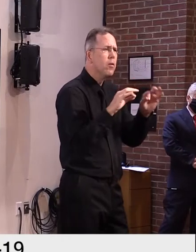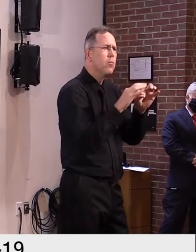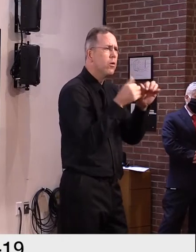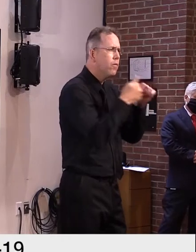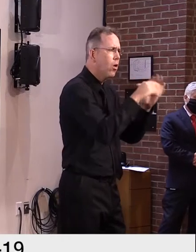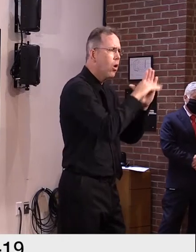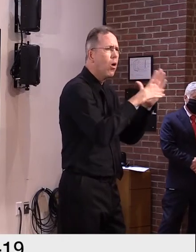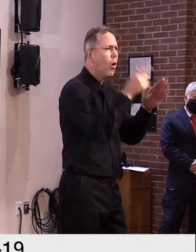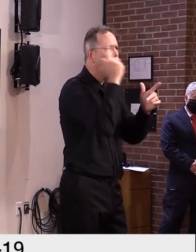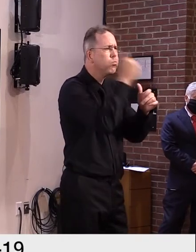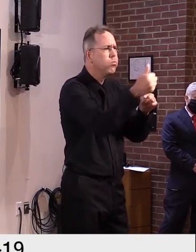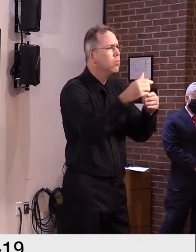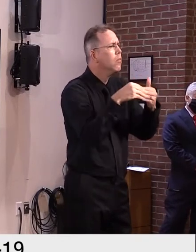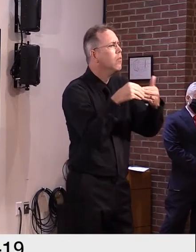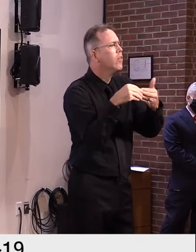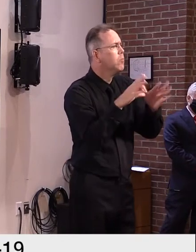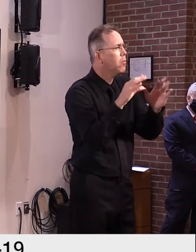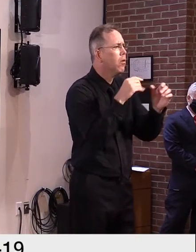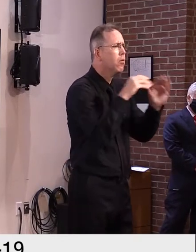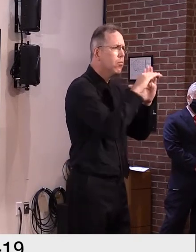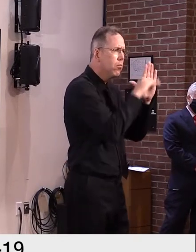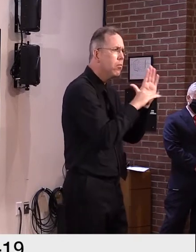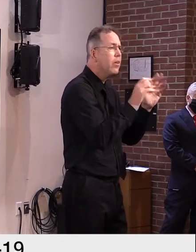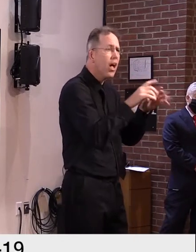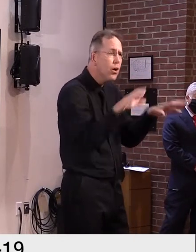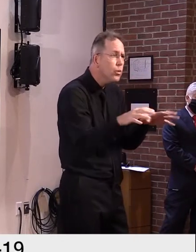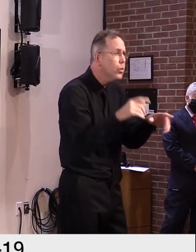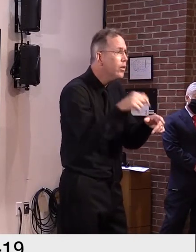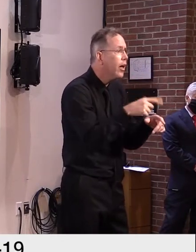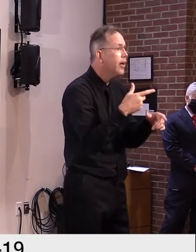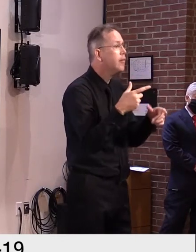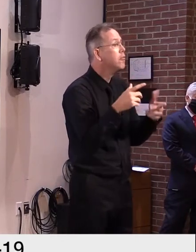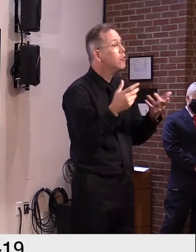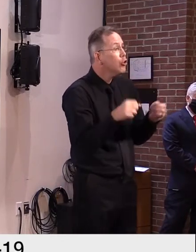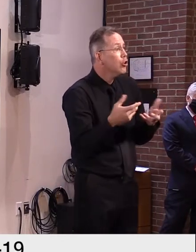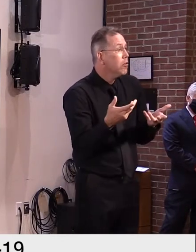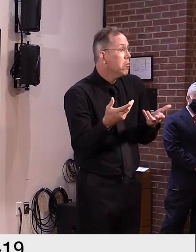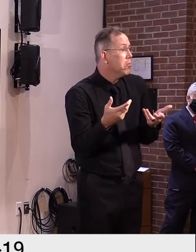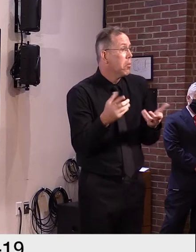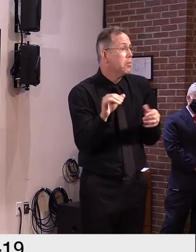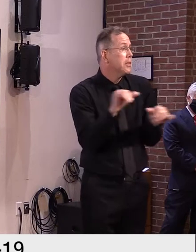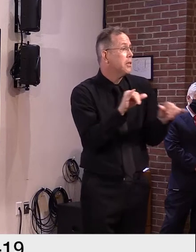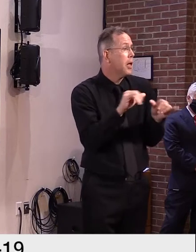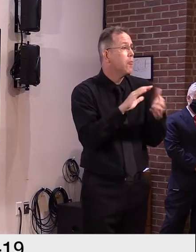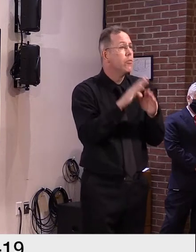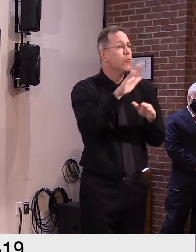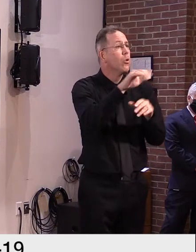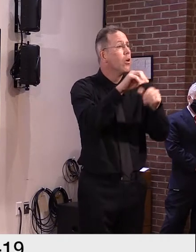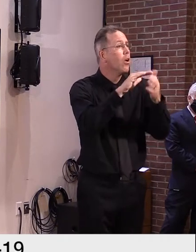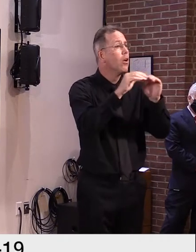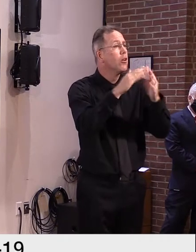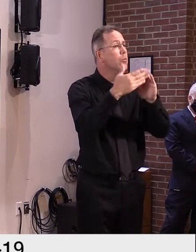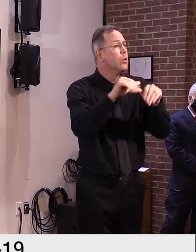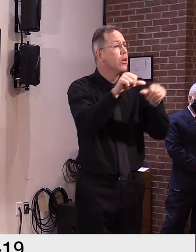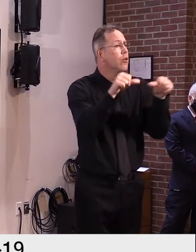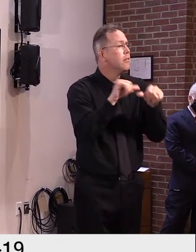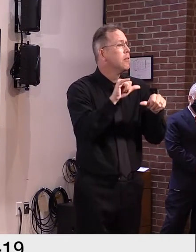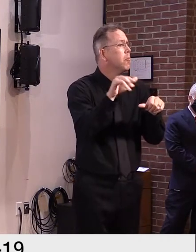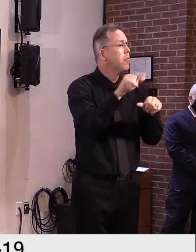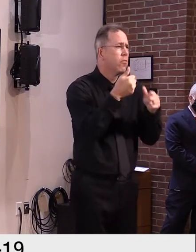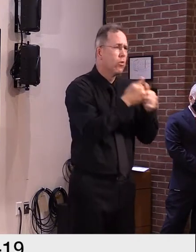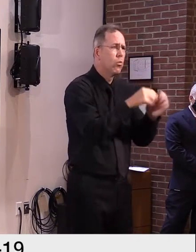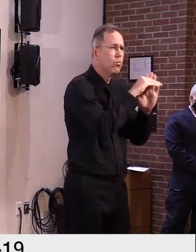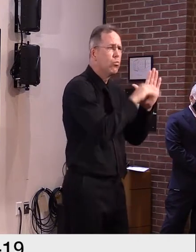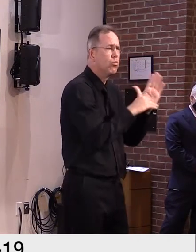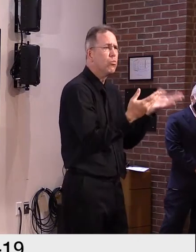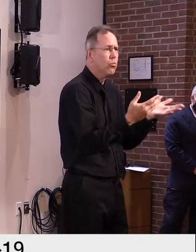So if we can do that with the rink that you're referring to, we're happy to do that. We also, we do provide